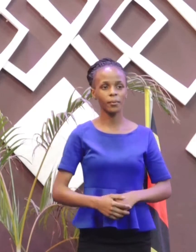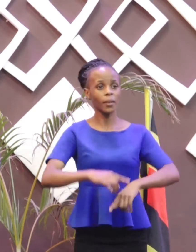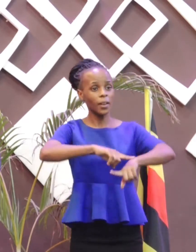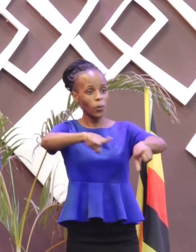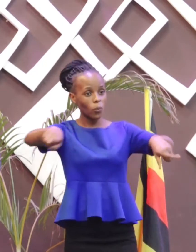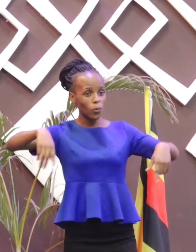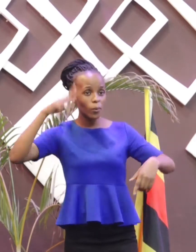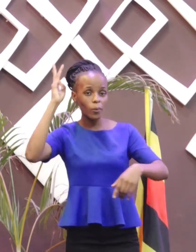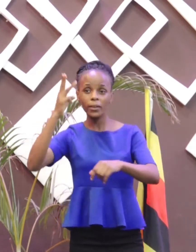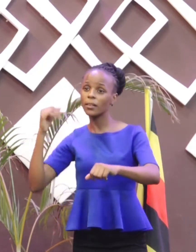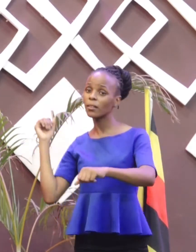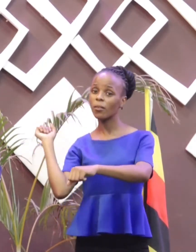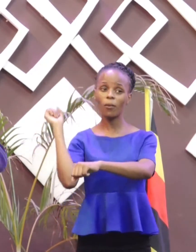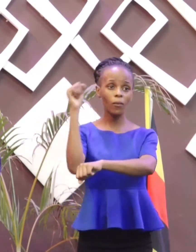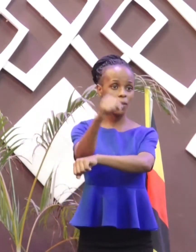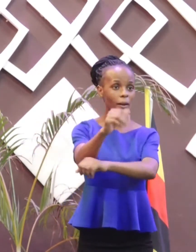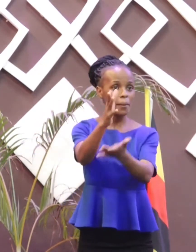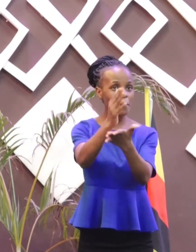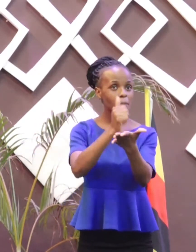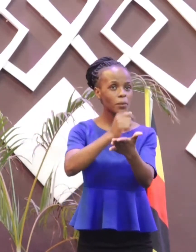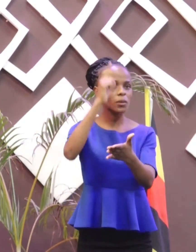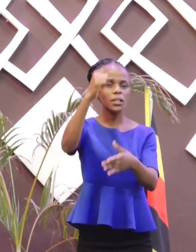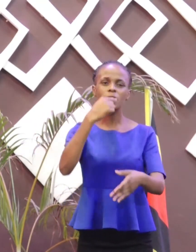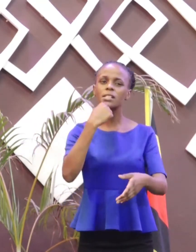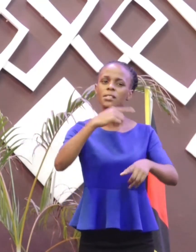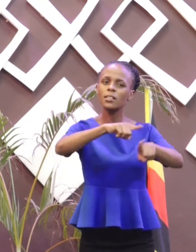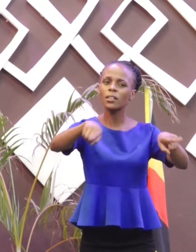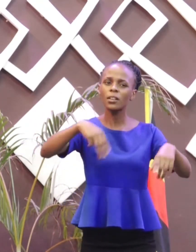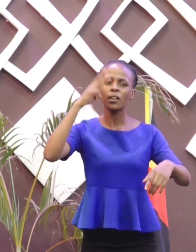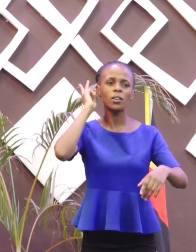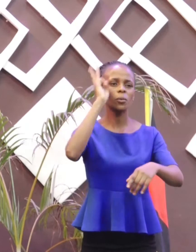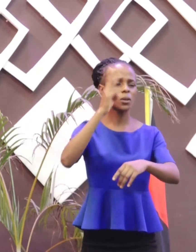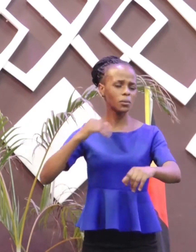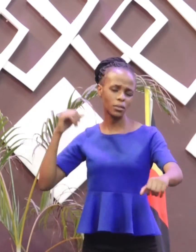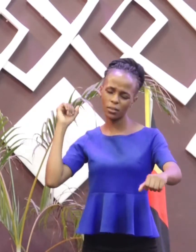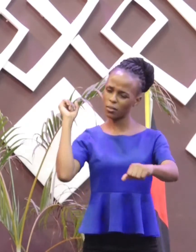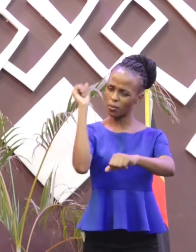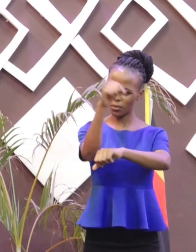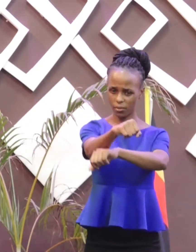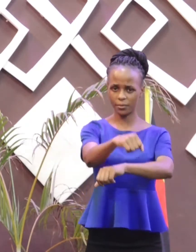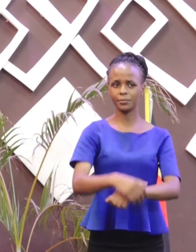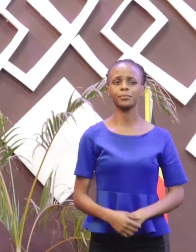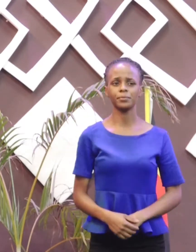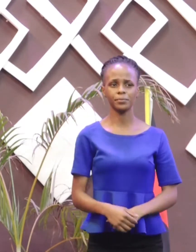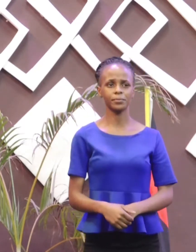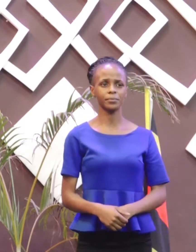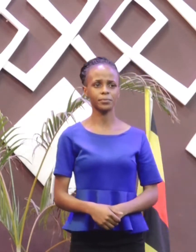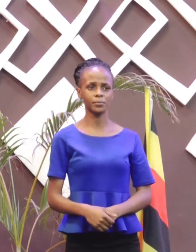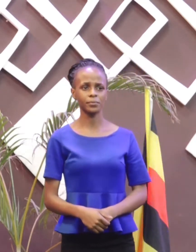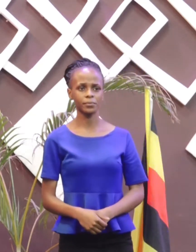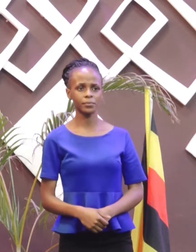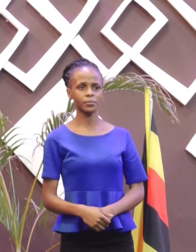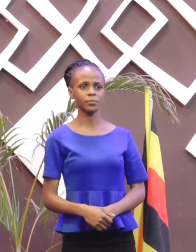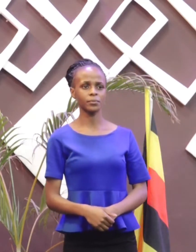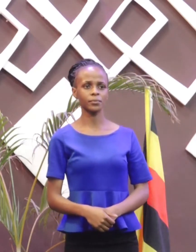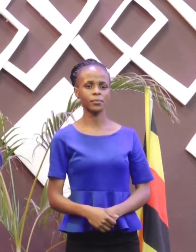will overcome because he said we will overcome. Tujja kubiyitamu byonna tuwangule kubanga yagambye tujja kuwangula